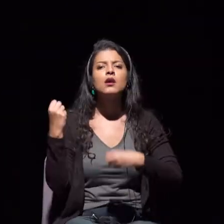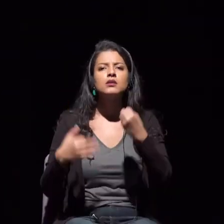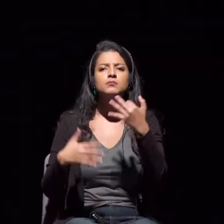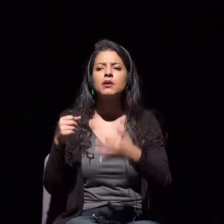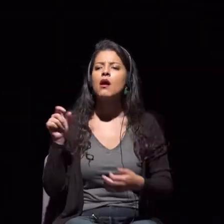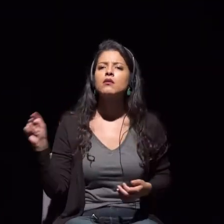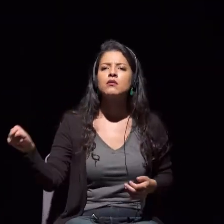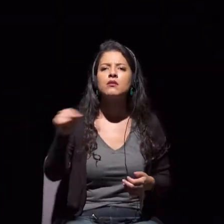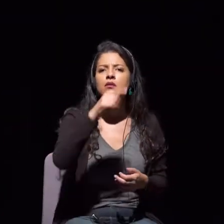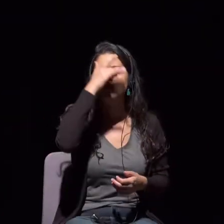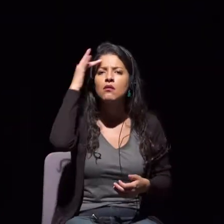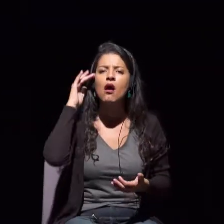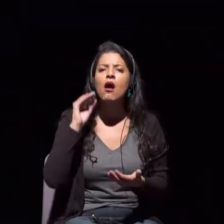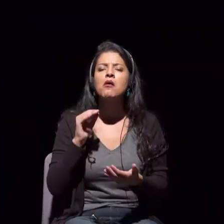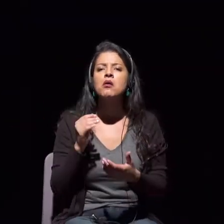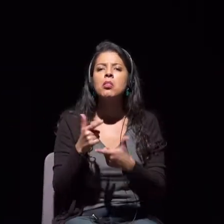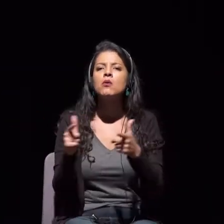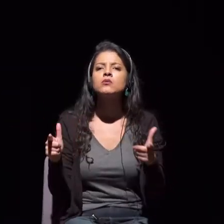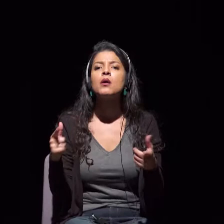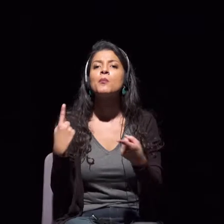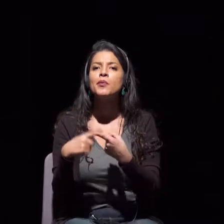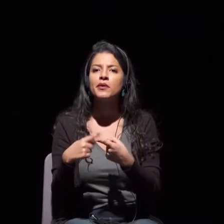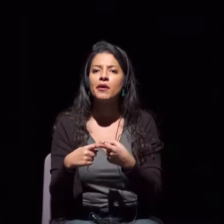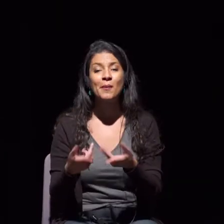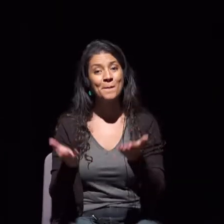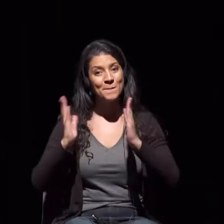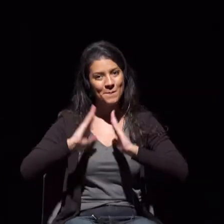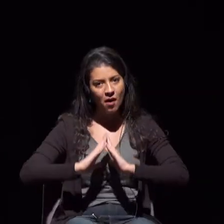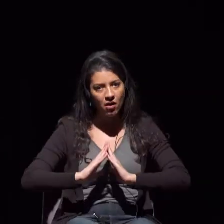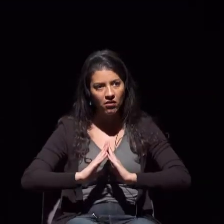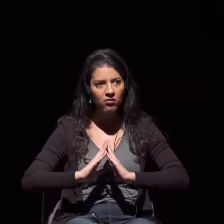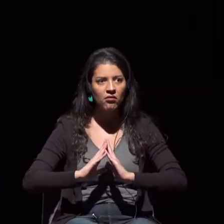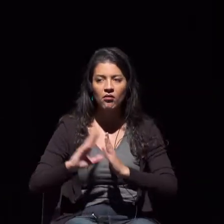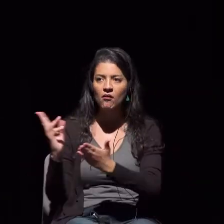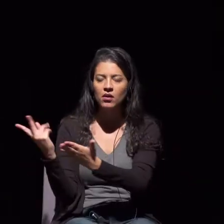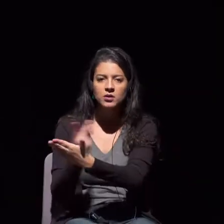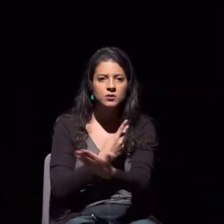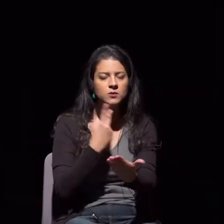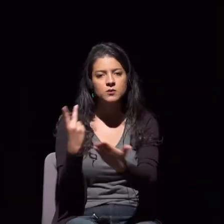being displaced because of their economic circumstances.